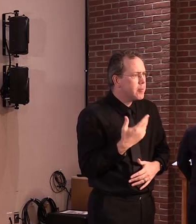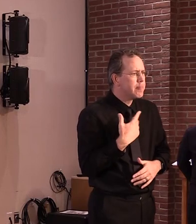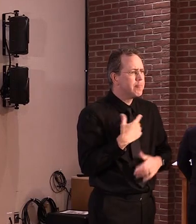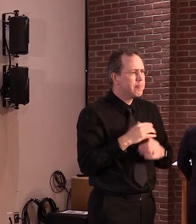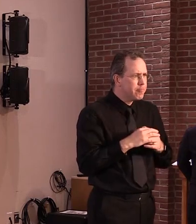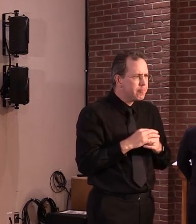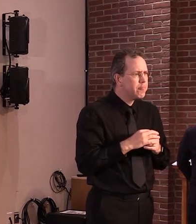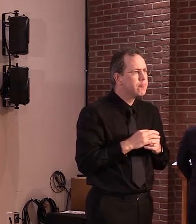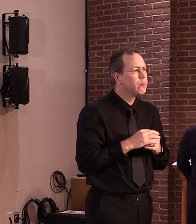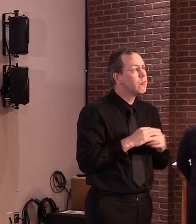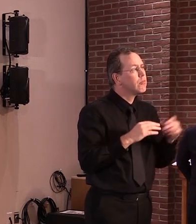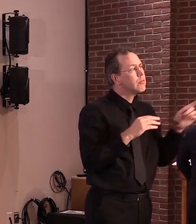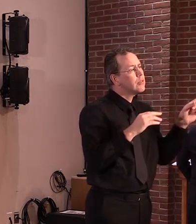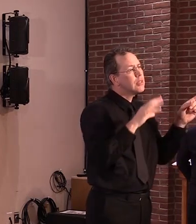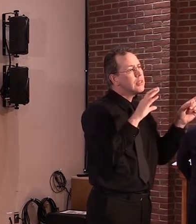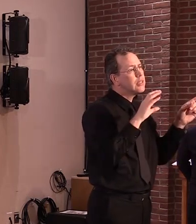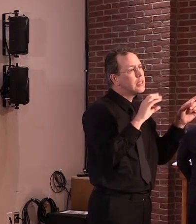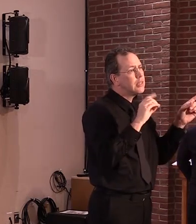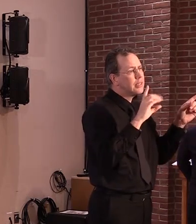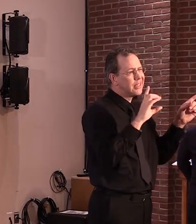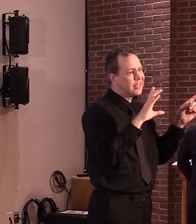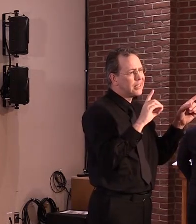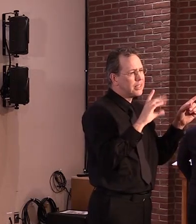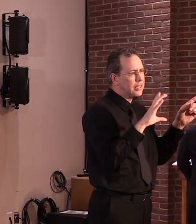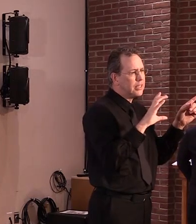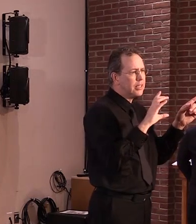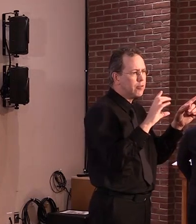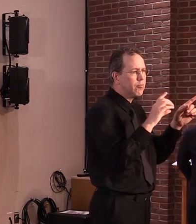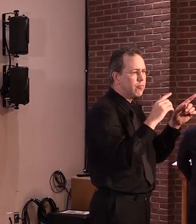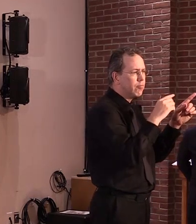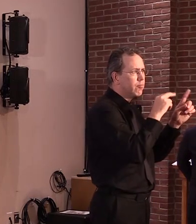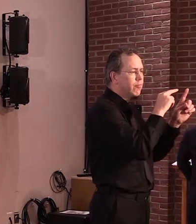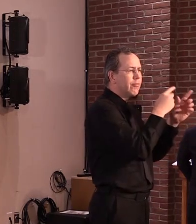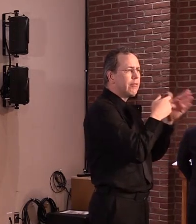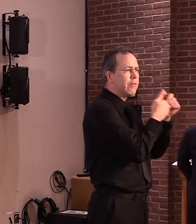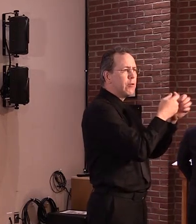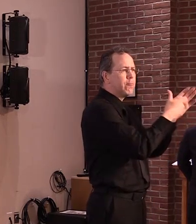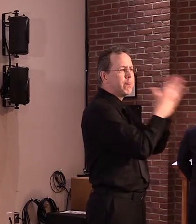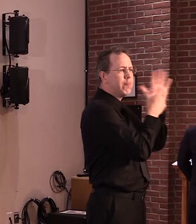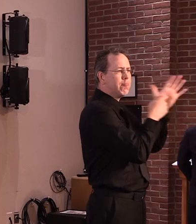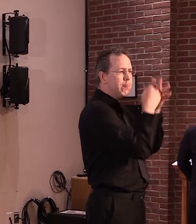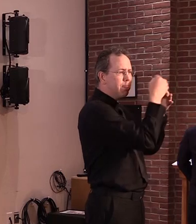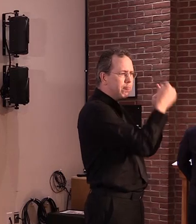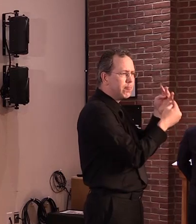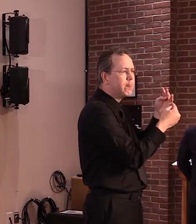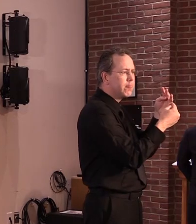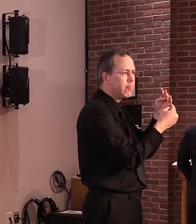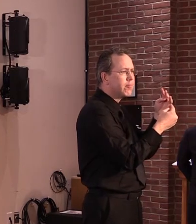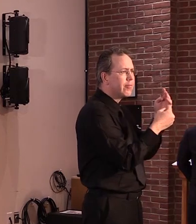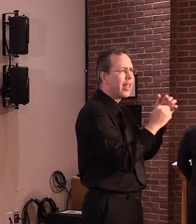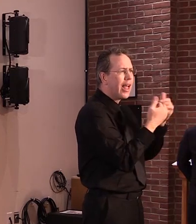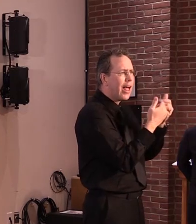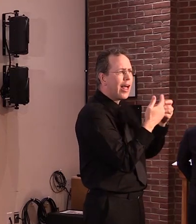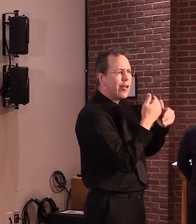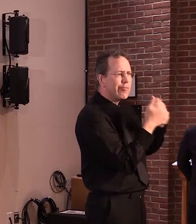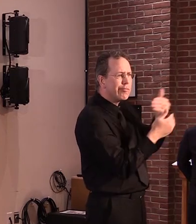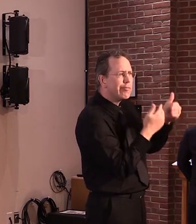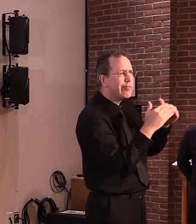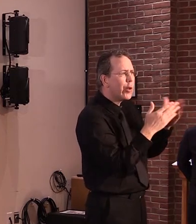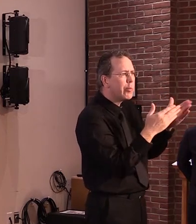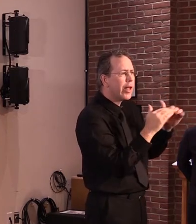not requirements, but guidance regarding phase, how we fit. We know that they have